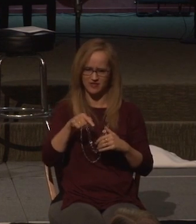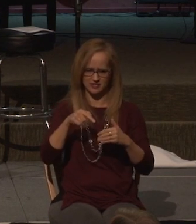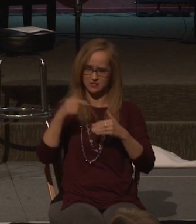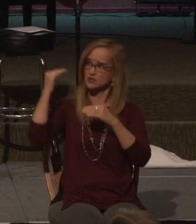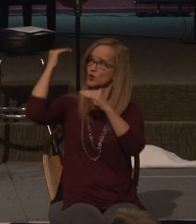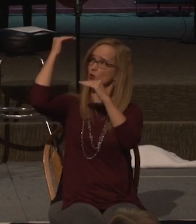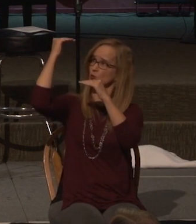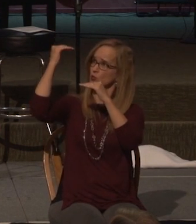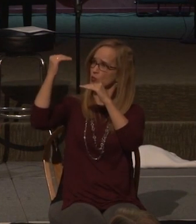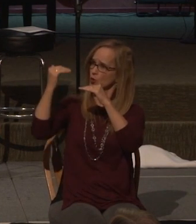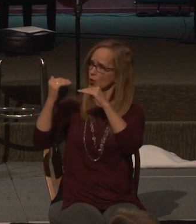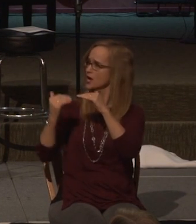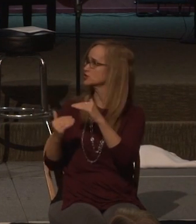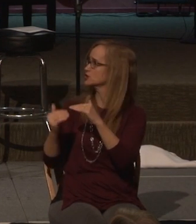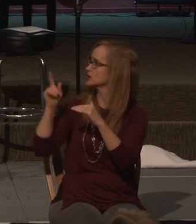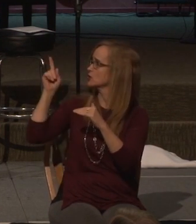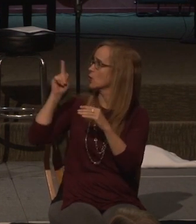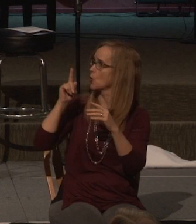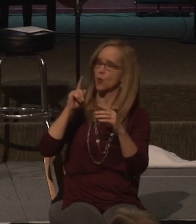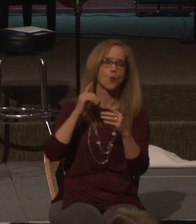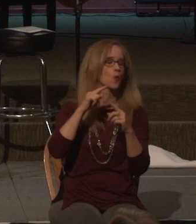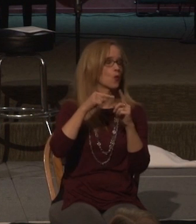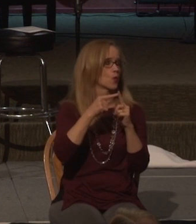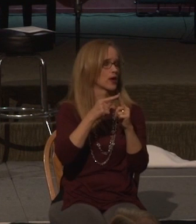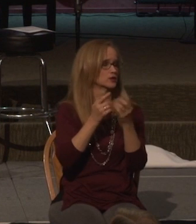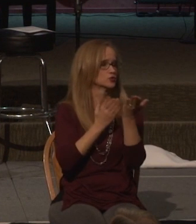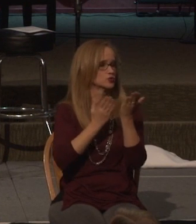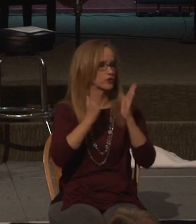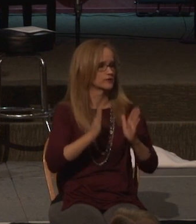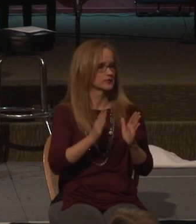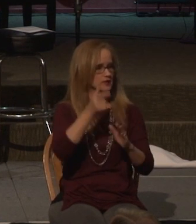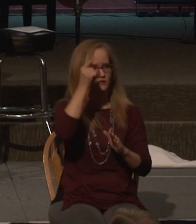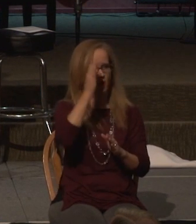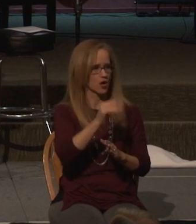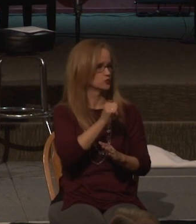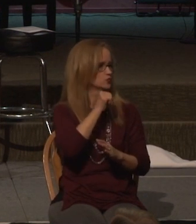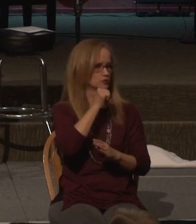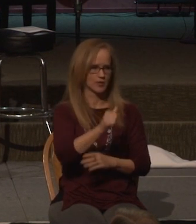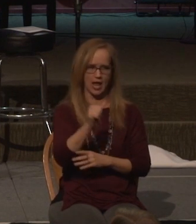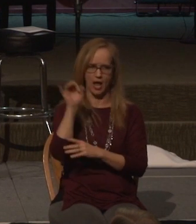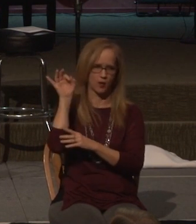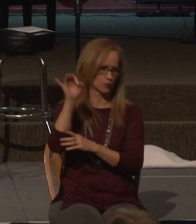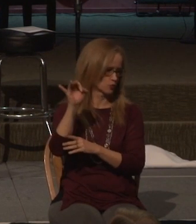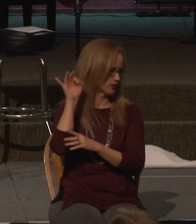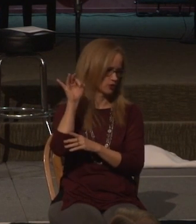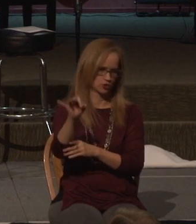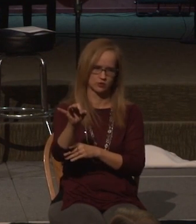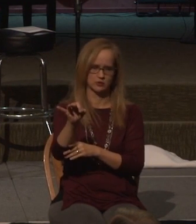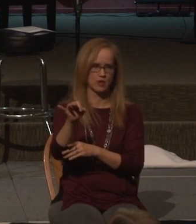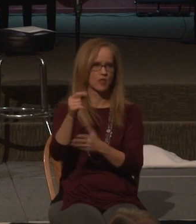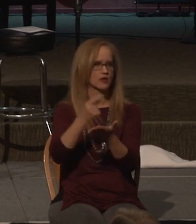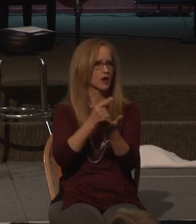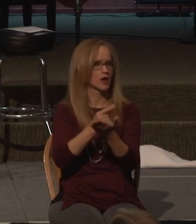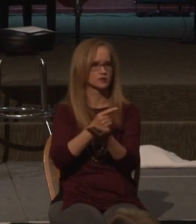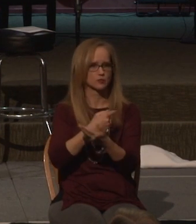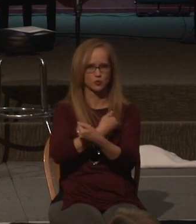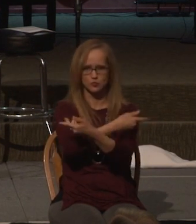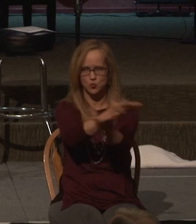progression: when servants of God do not preach the gospel to all